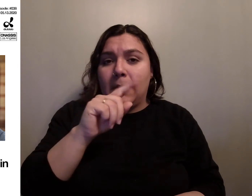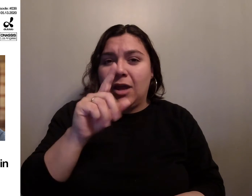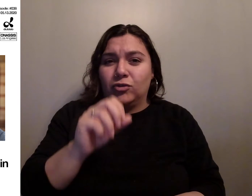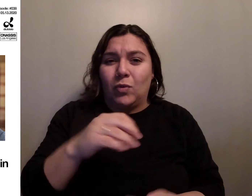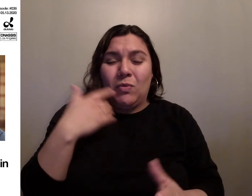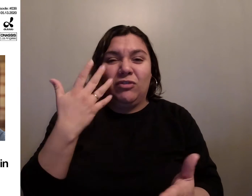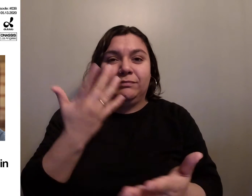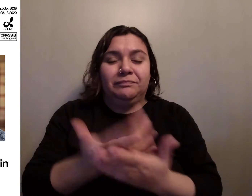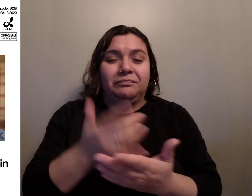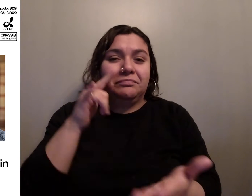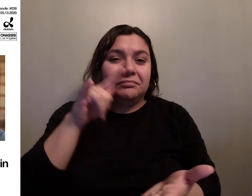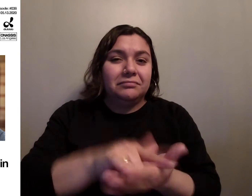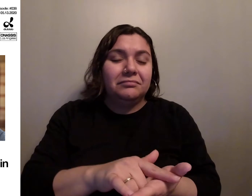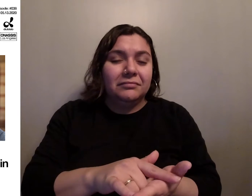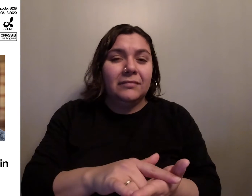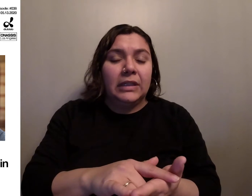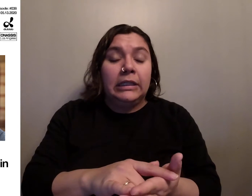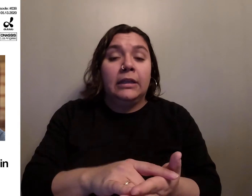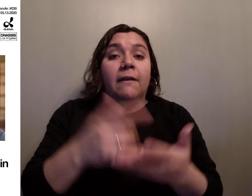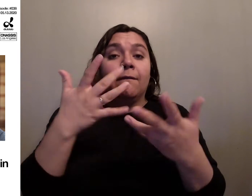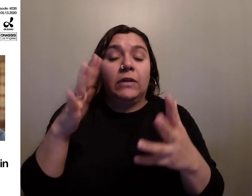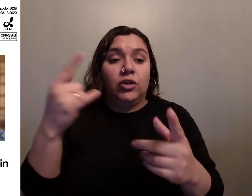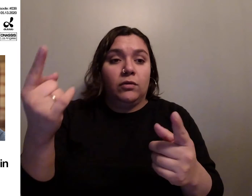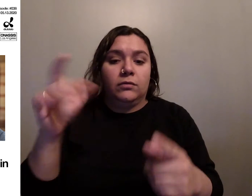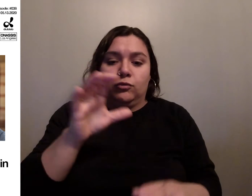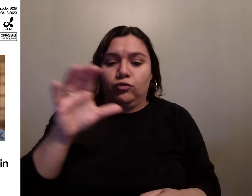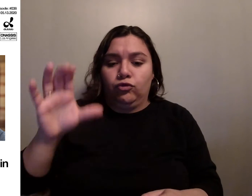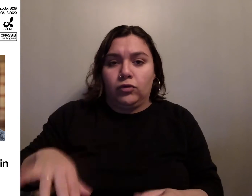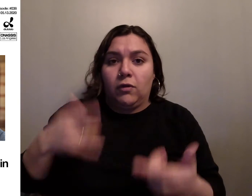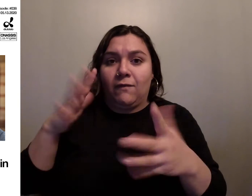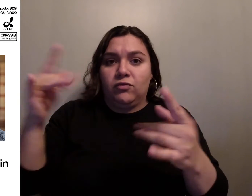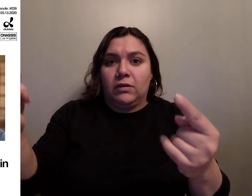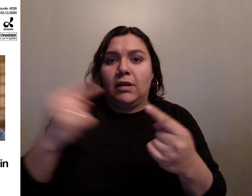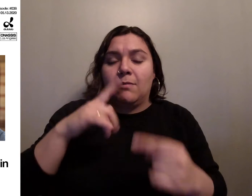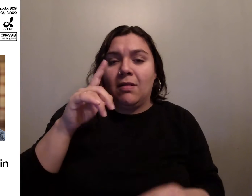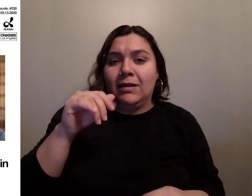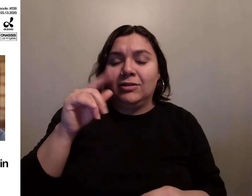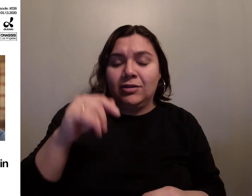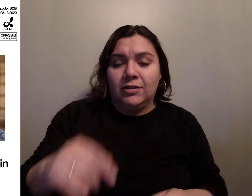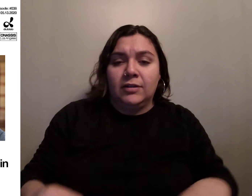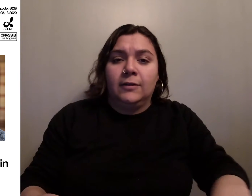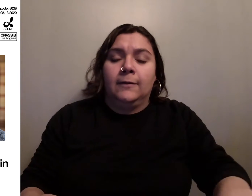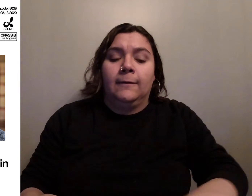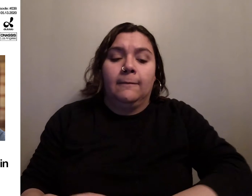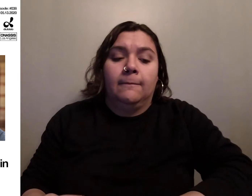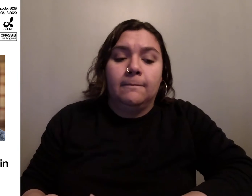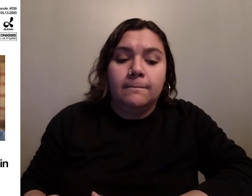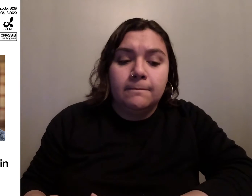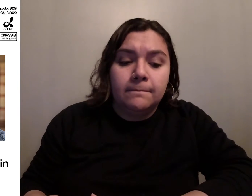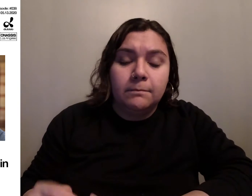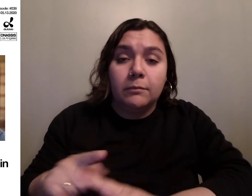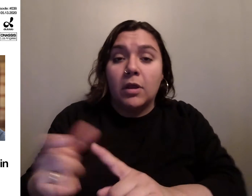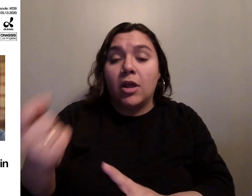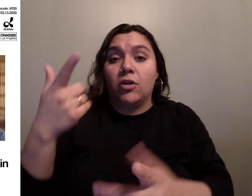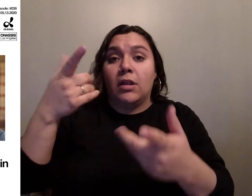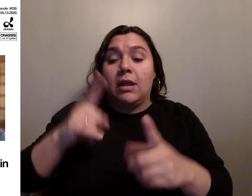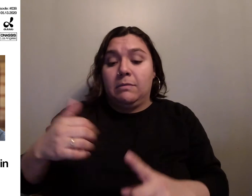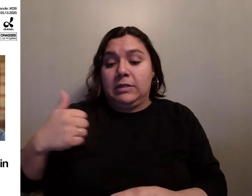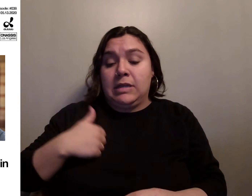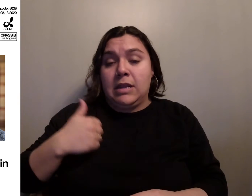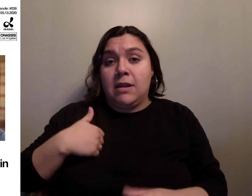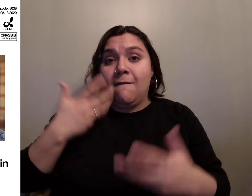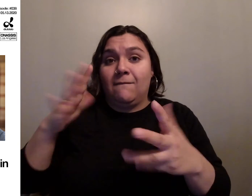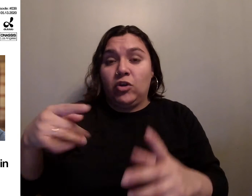South Africa that had landed. They were landing in Chicago to pick up their tour, and they would come to Los Angeles. So in the case of Porta